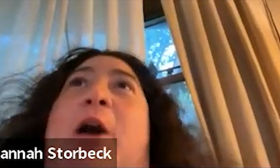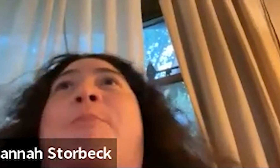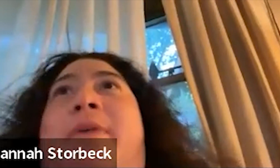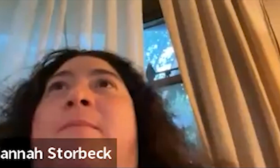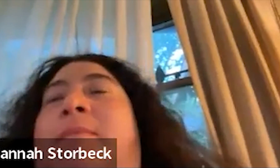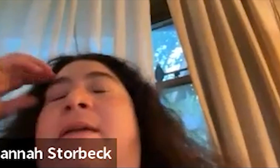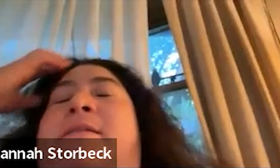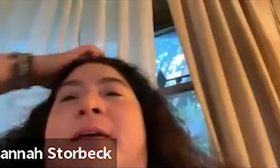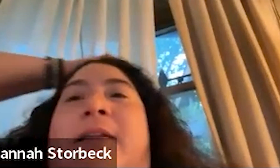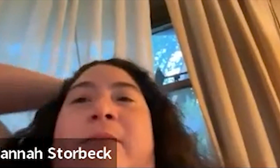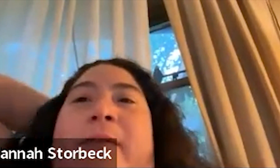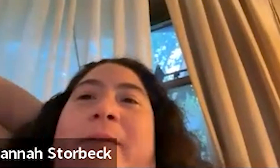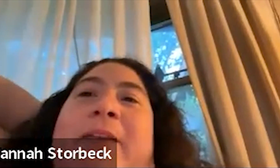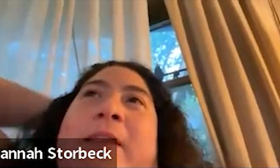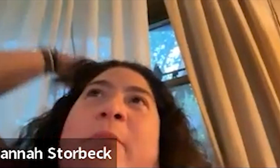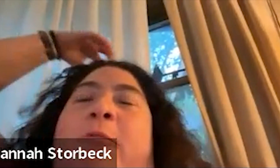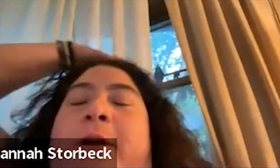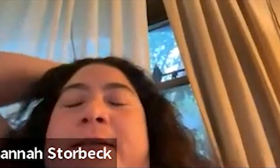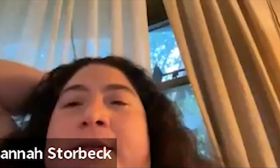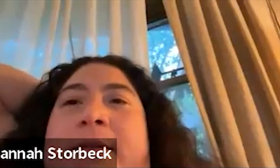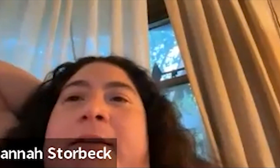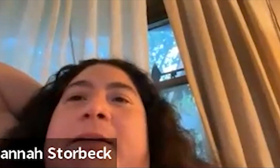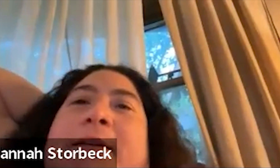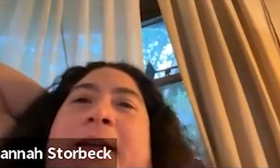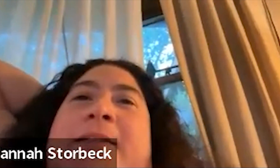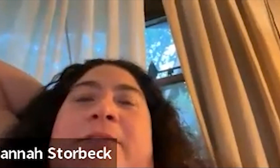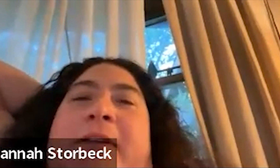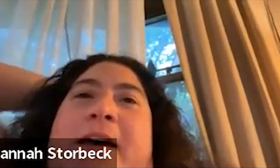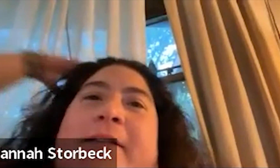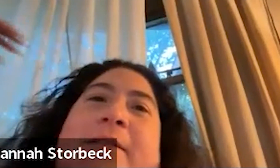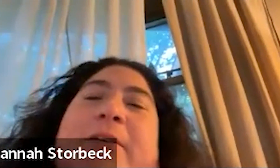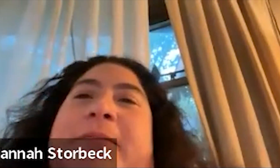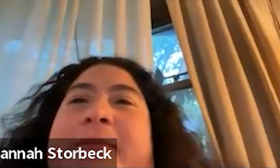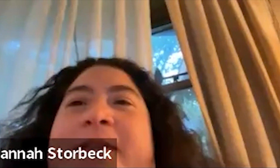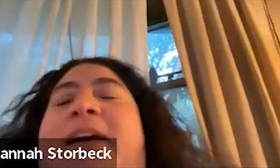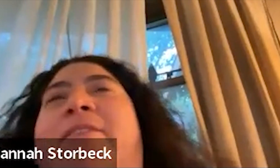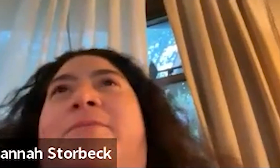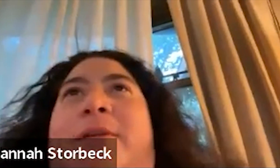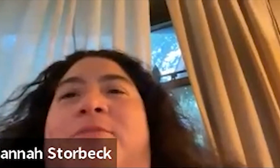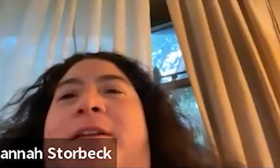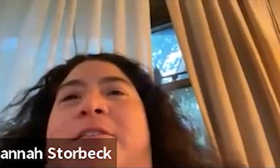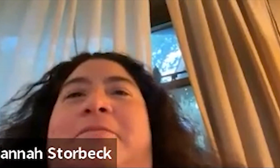help them and kind of giving them a voice and stuff like that. So that's kind of what I'm trying to